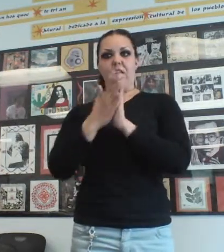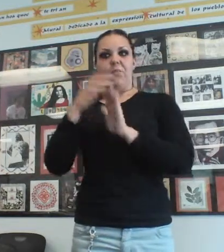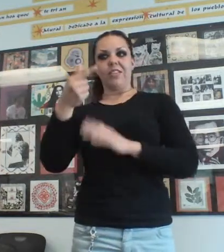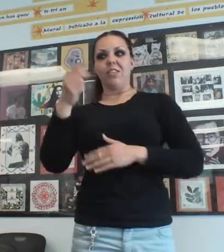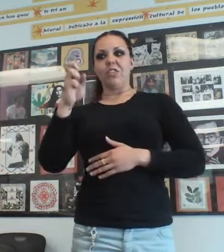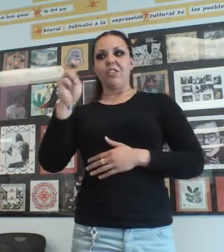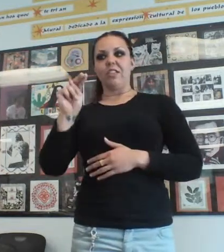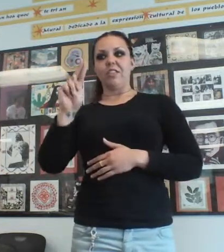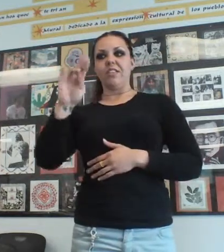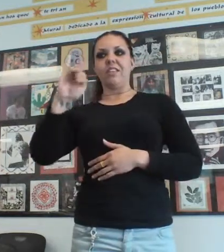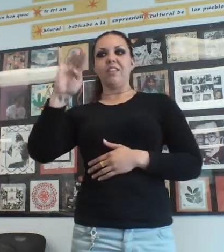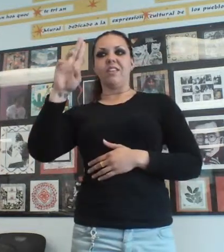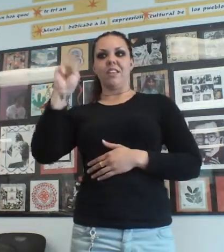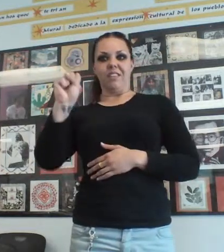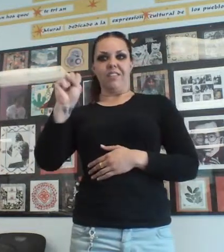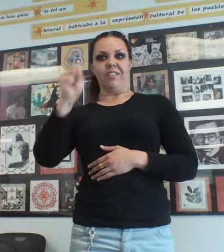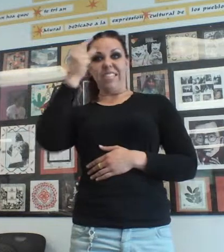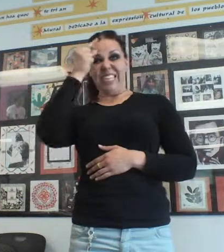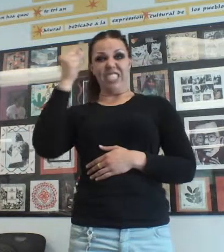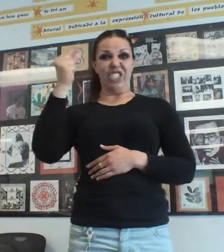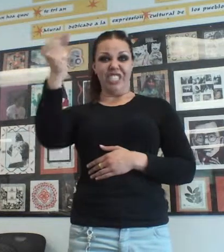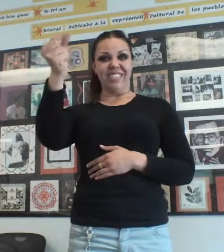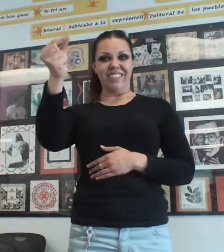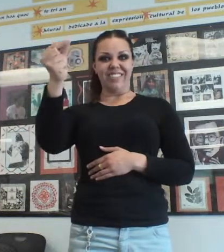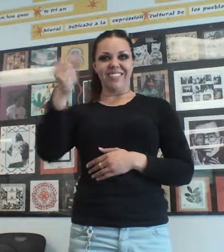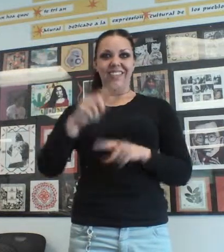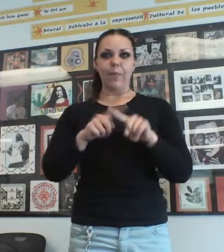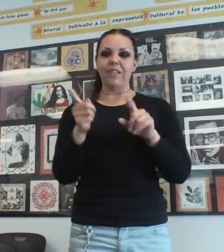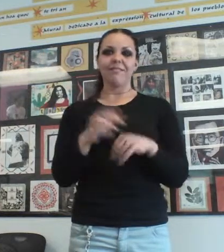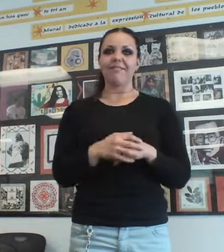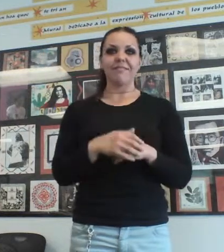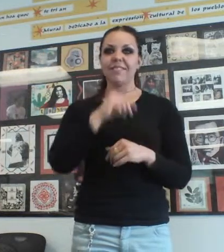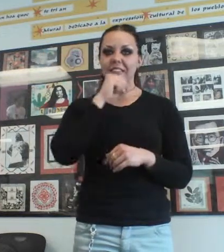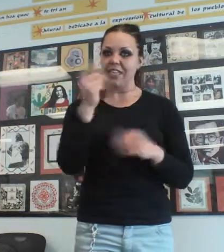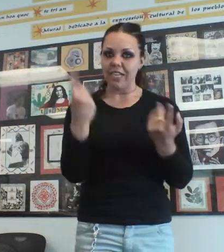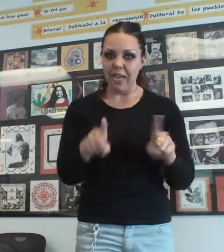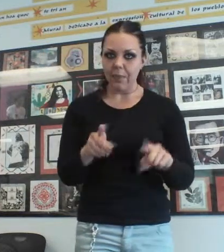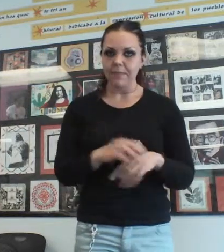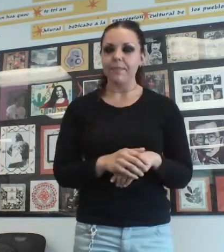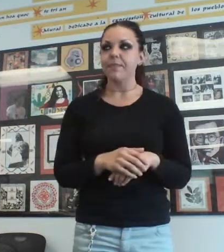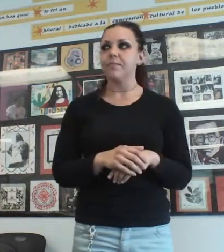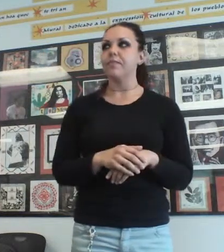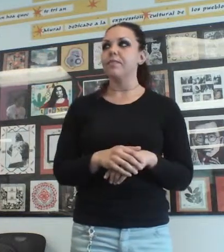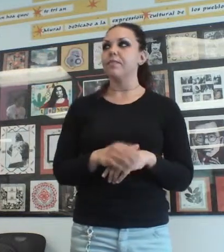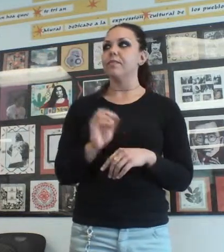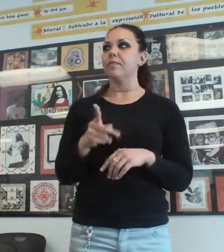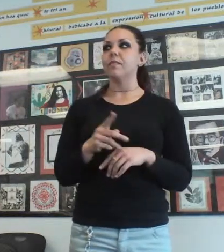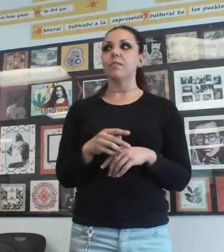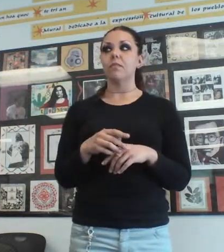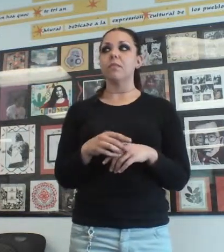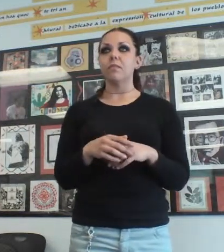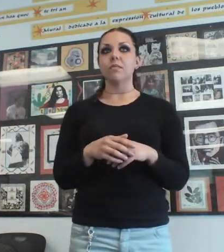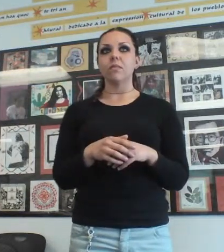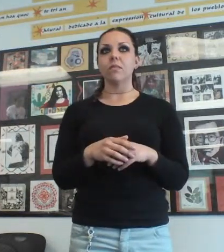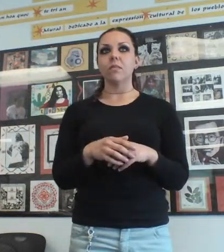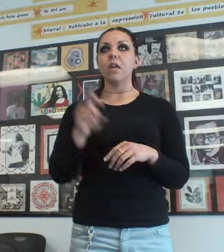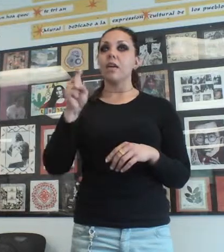automatically. Good? Any questions about that? So you'll have to play with yours. You'll have